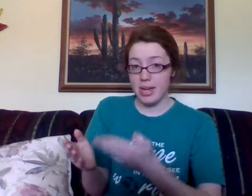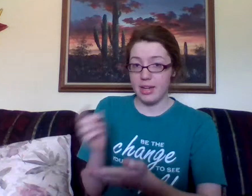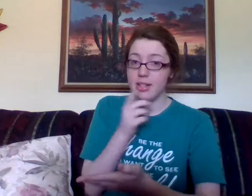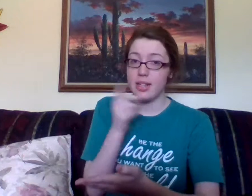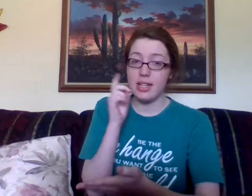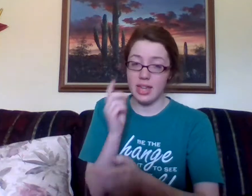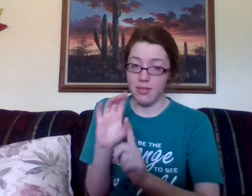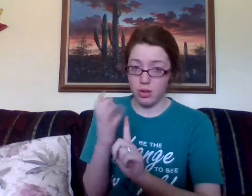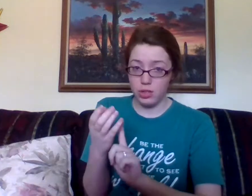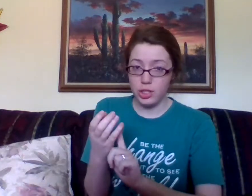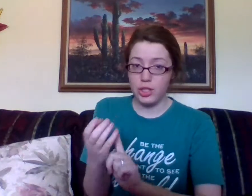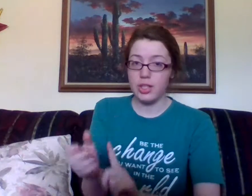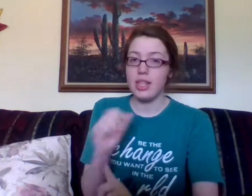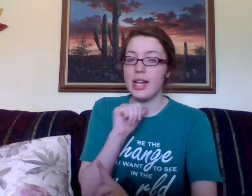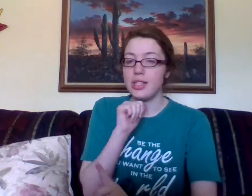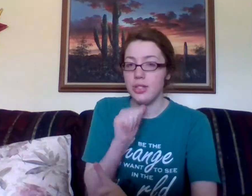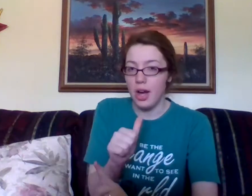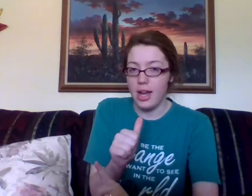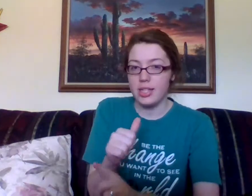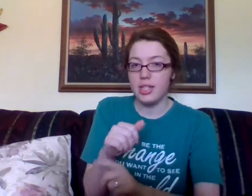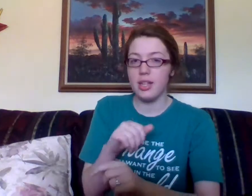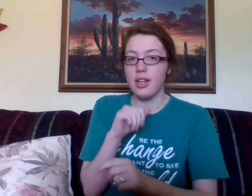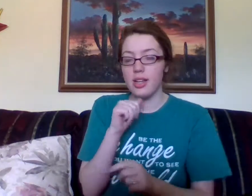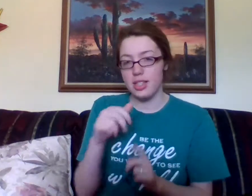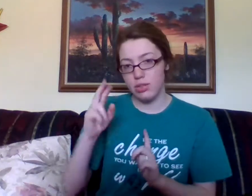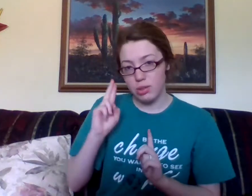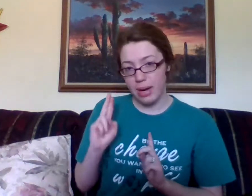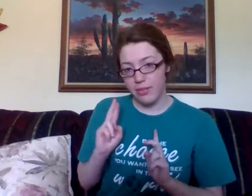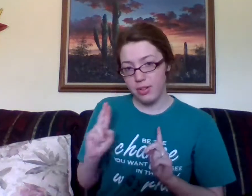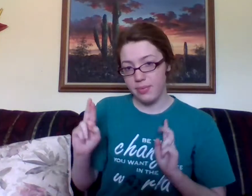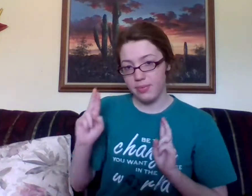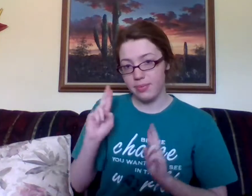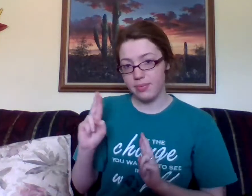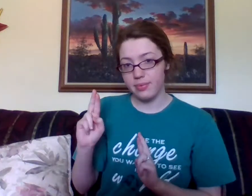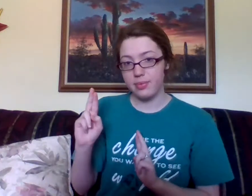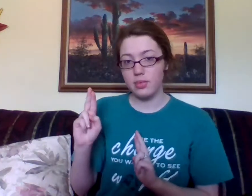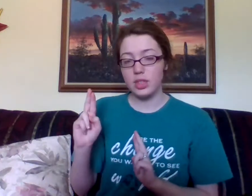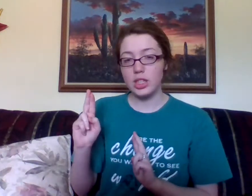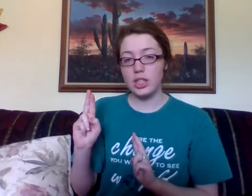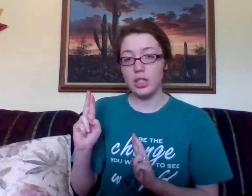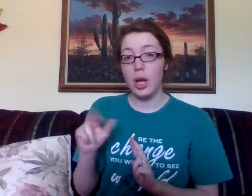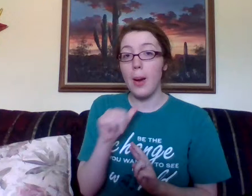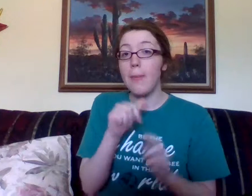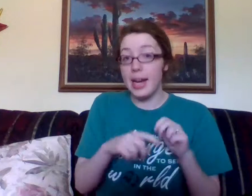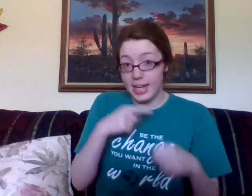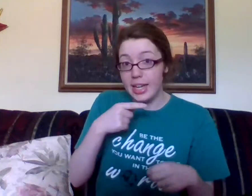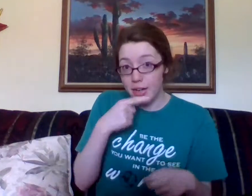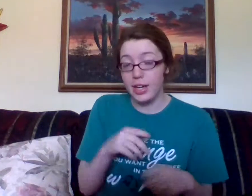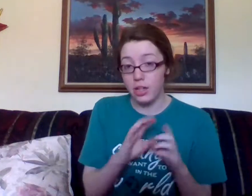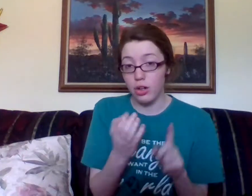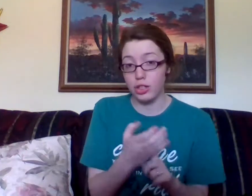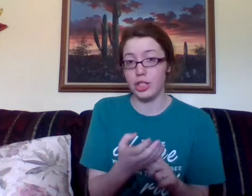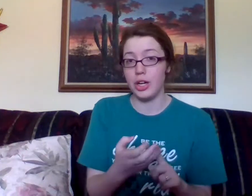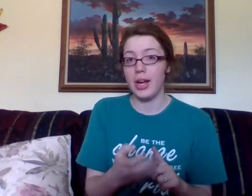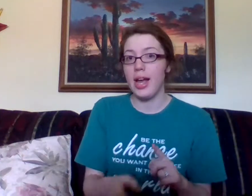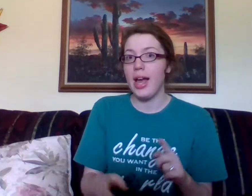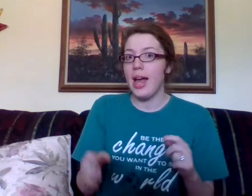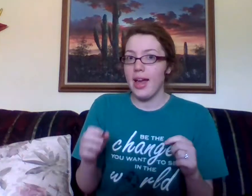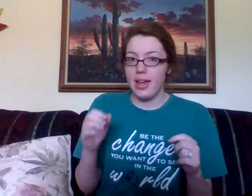Maybe in deaf culture, that's not disrespectful. But in hearing culture,